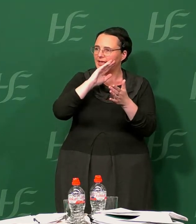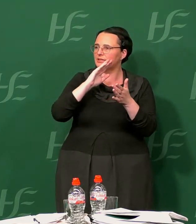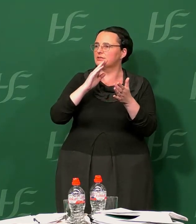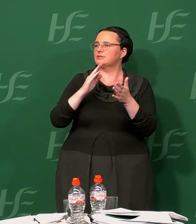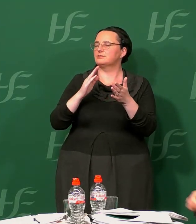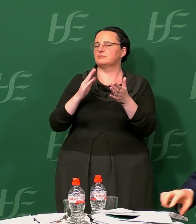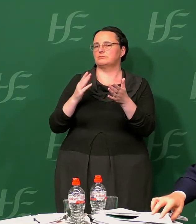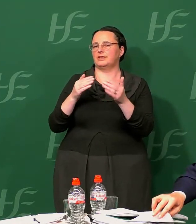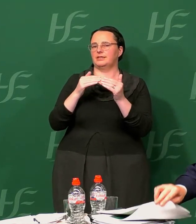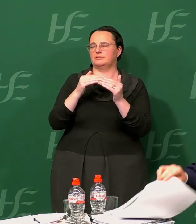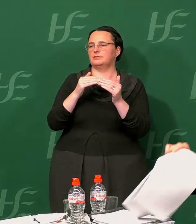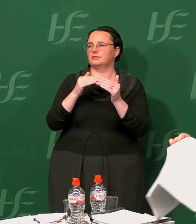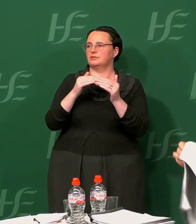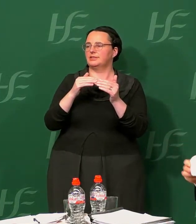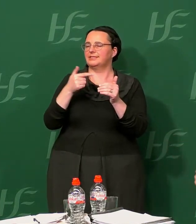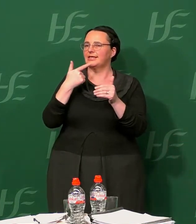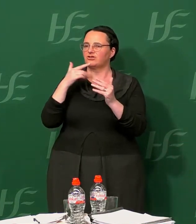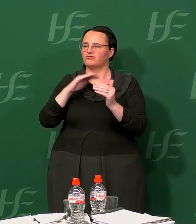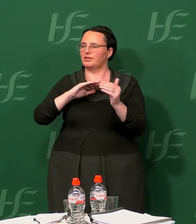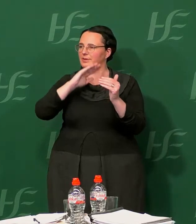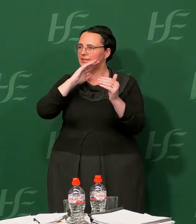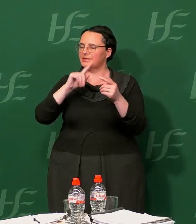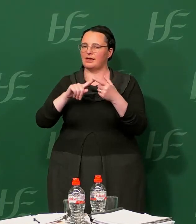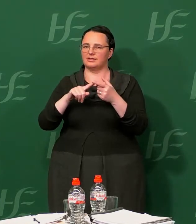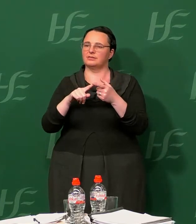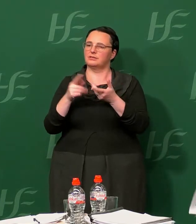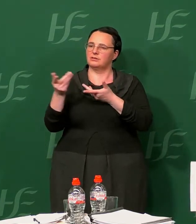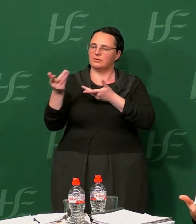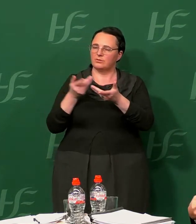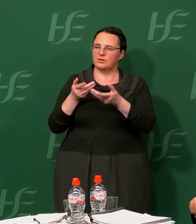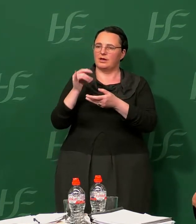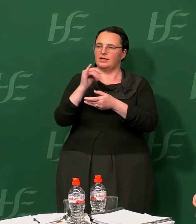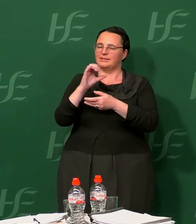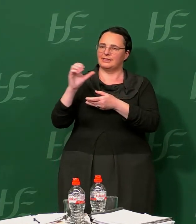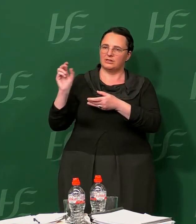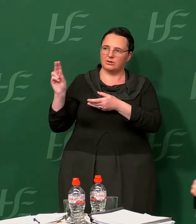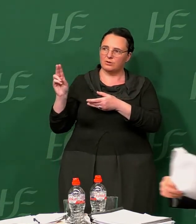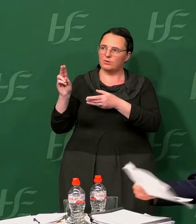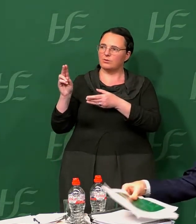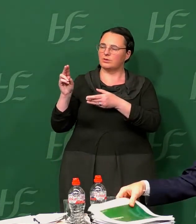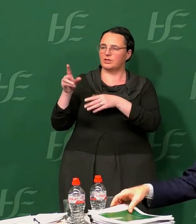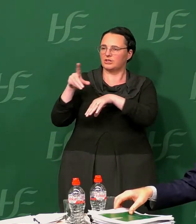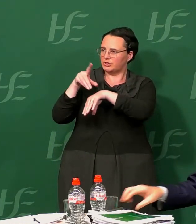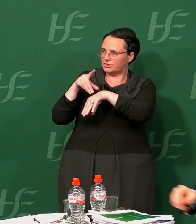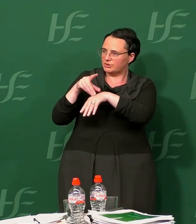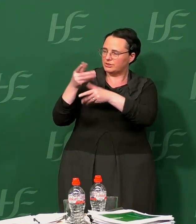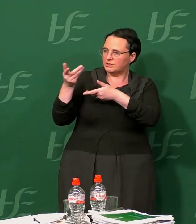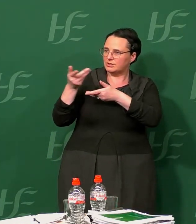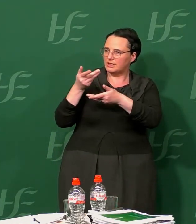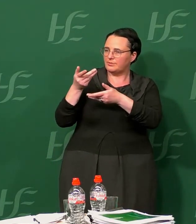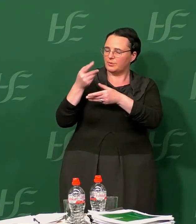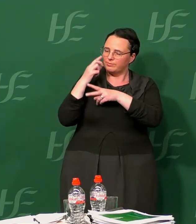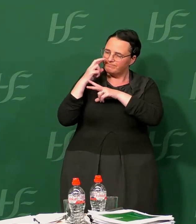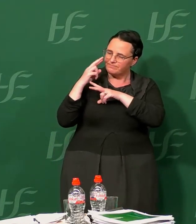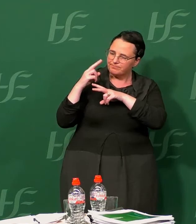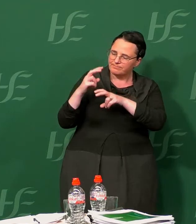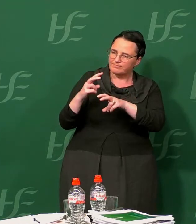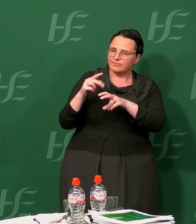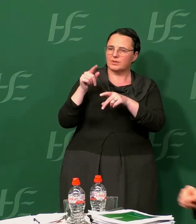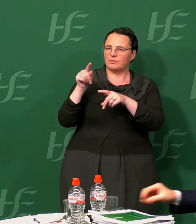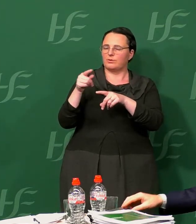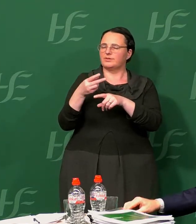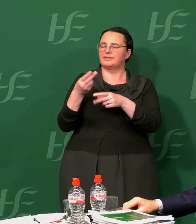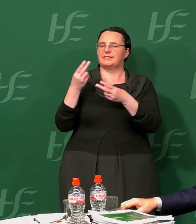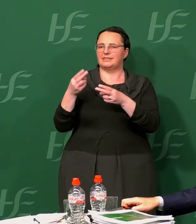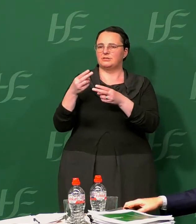also working with the intensive care units, intensivist consultants, looking at, and we have been looking at it, what scale up